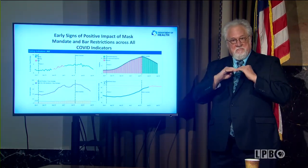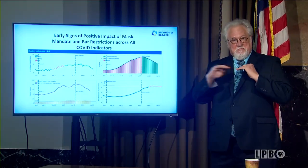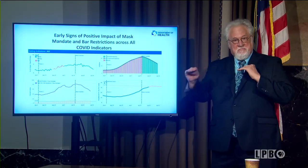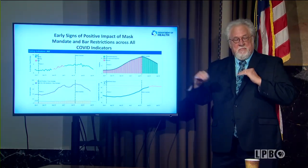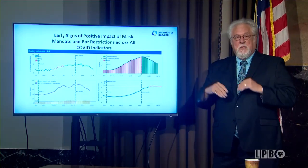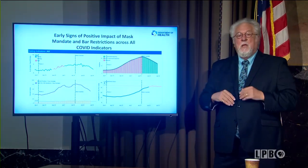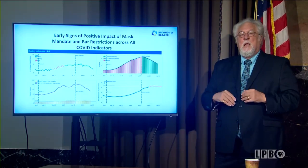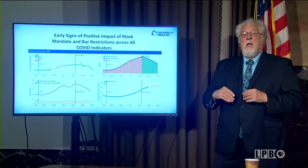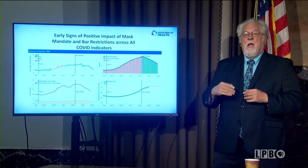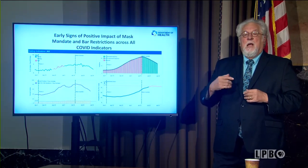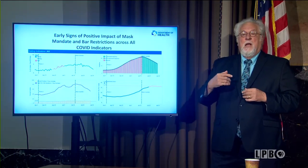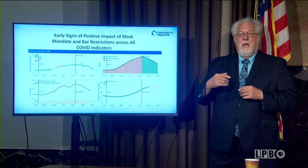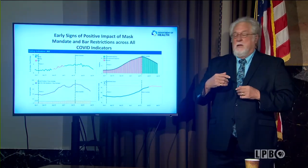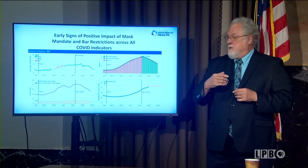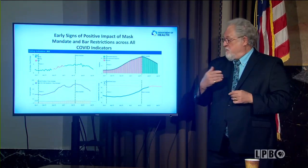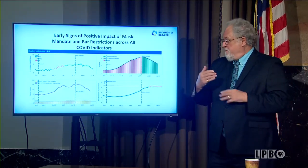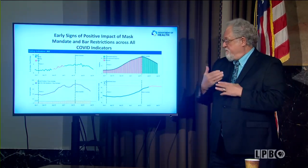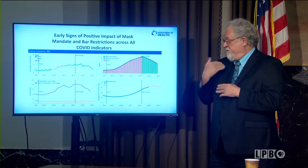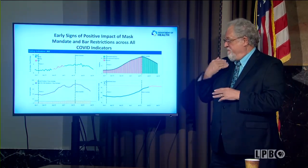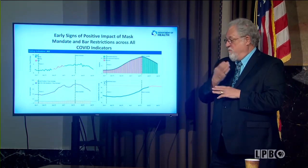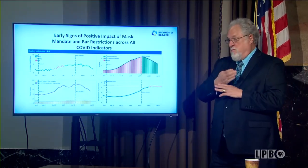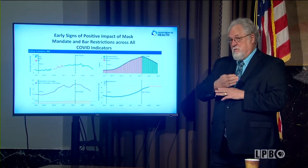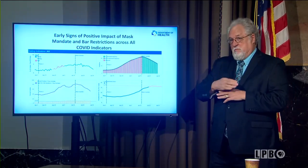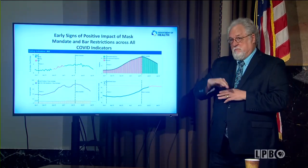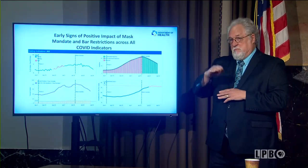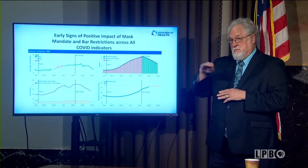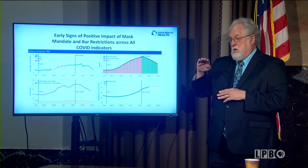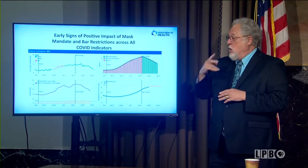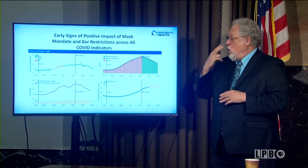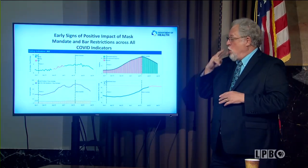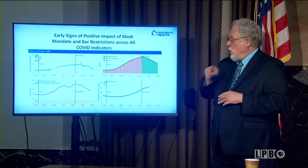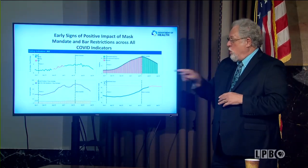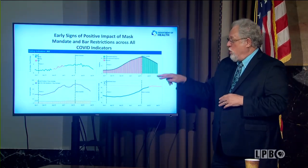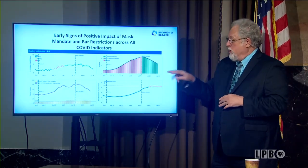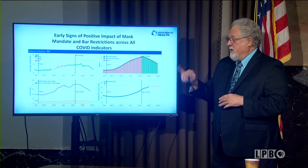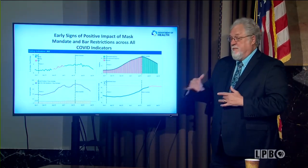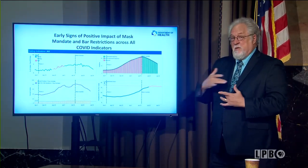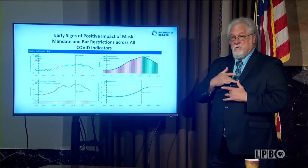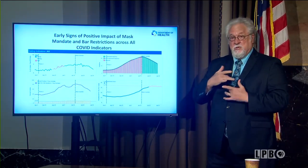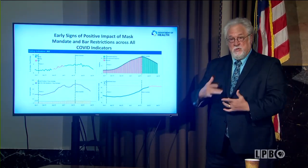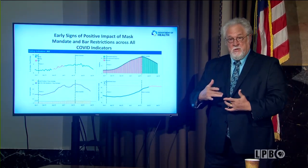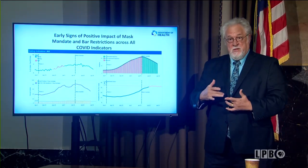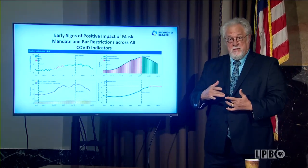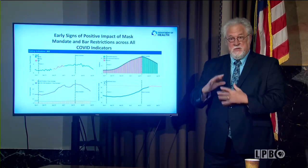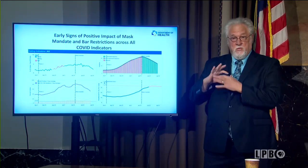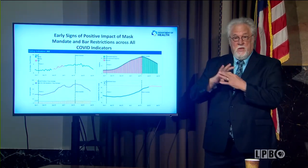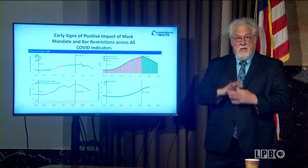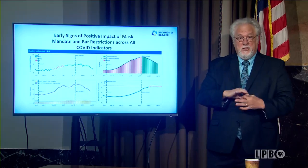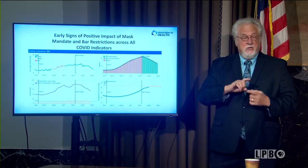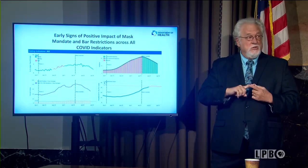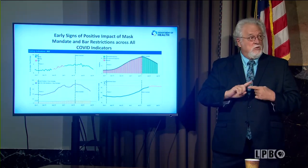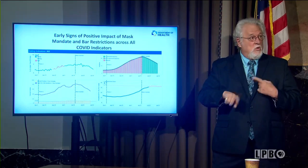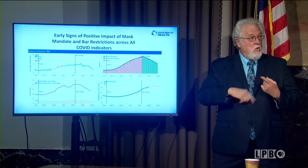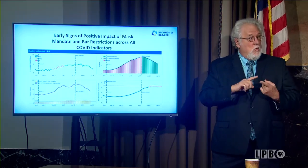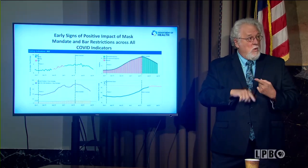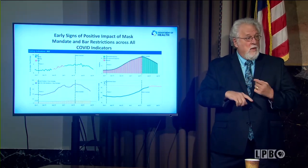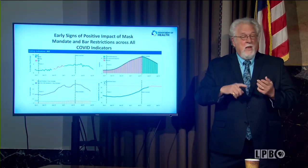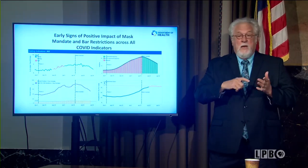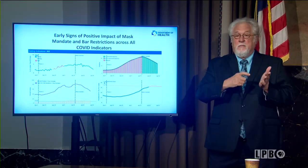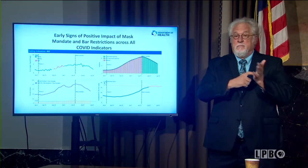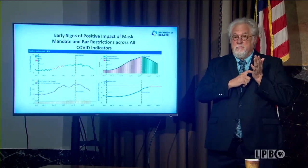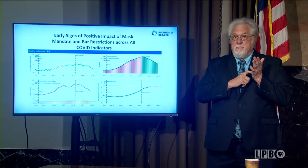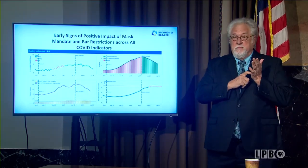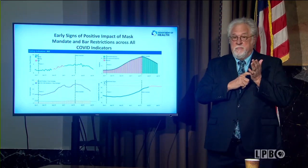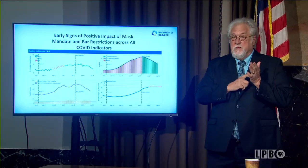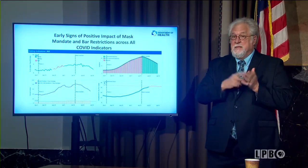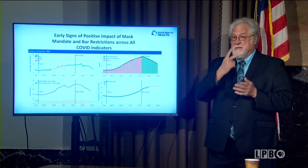flattened out, whereas we had been on a rising trajectory. If we look at those trends in relation to when the mandates were put in